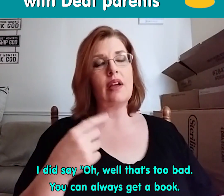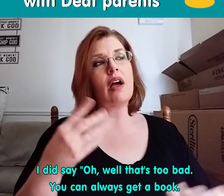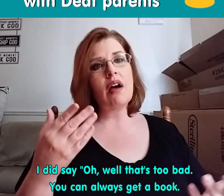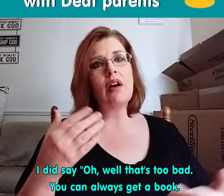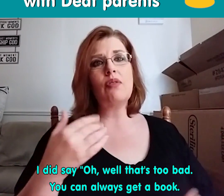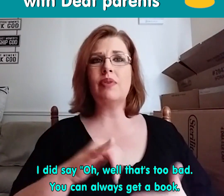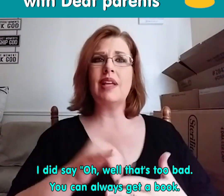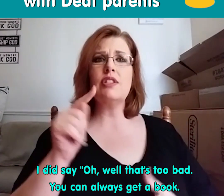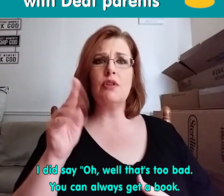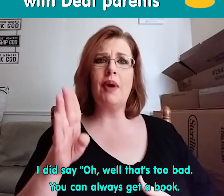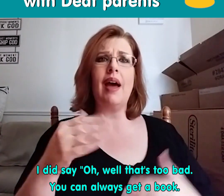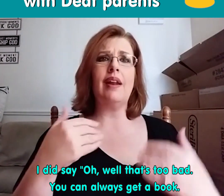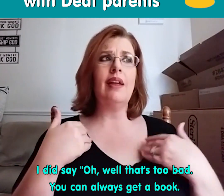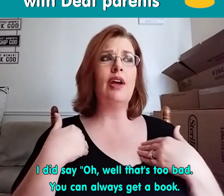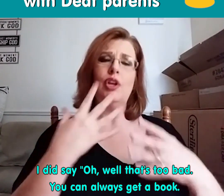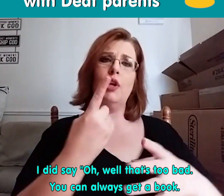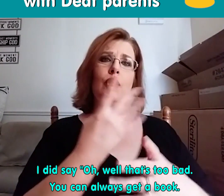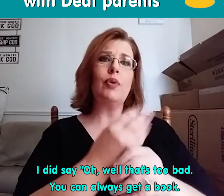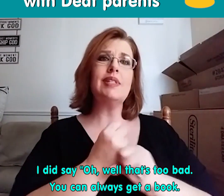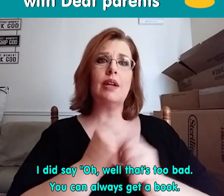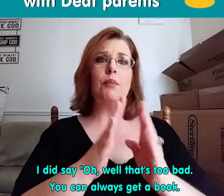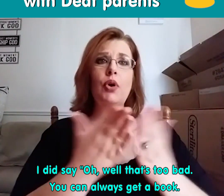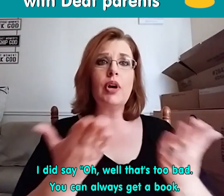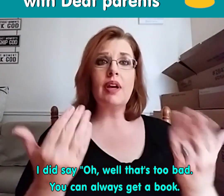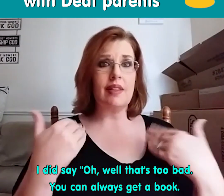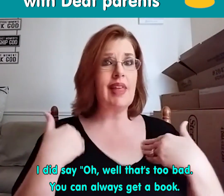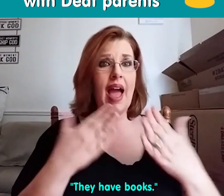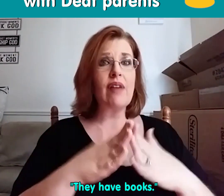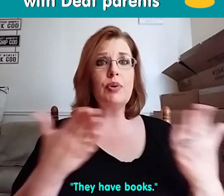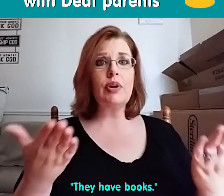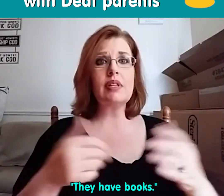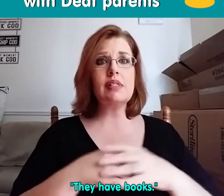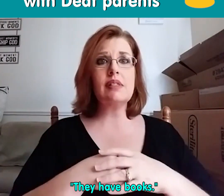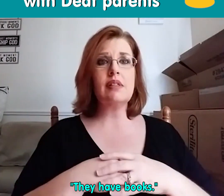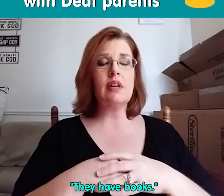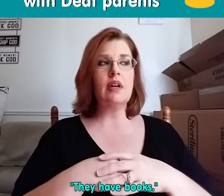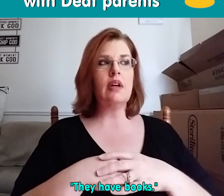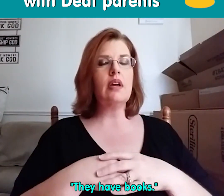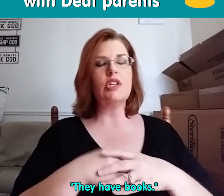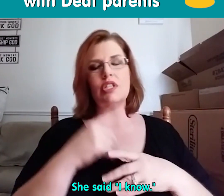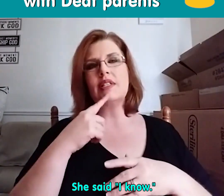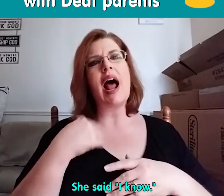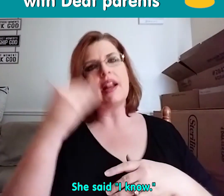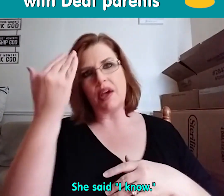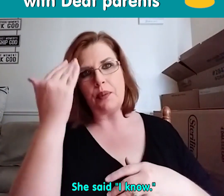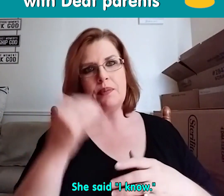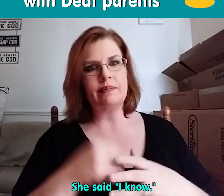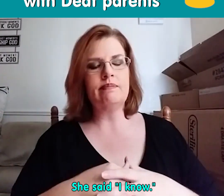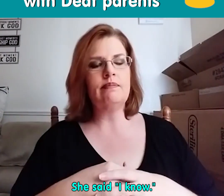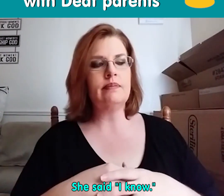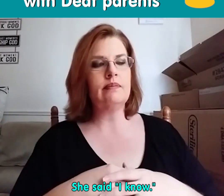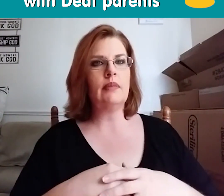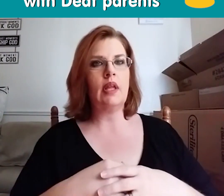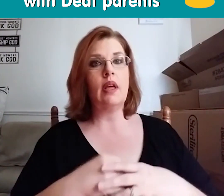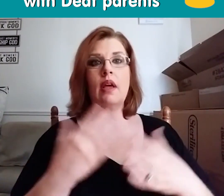play with him, but they don't know how to talk to him, and I don't either." And all I could think was,